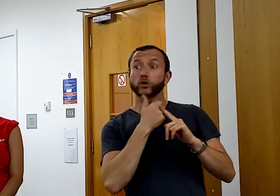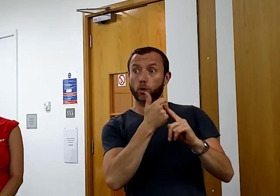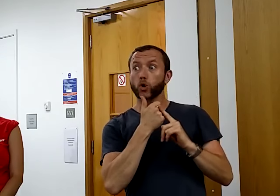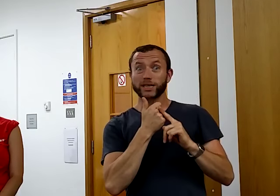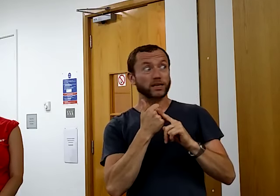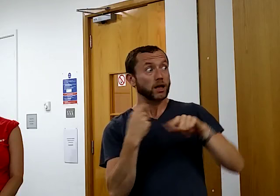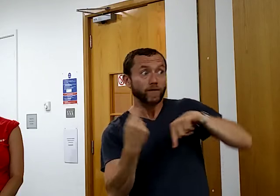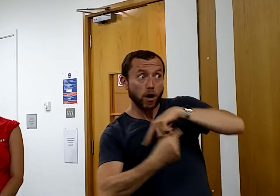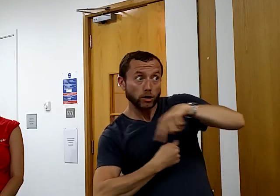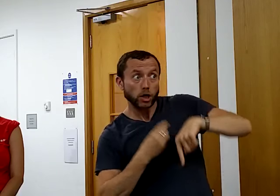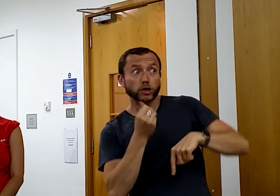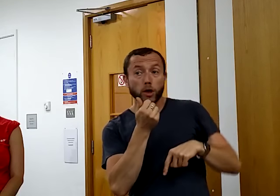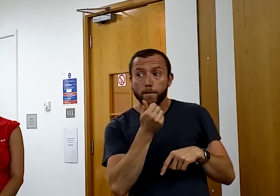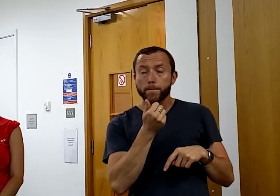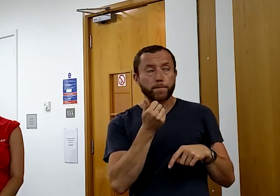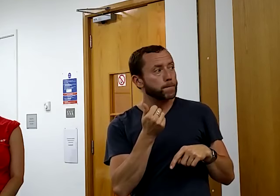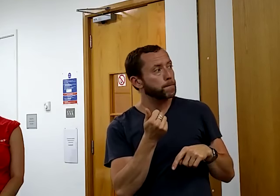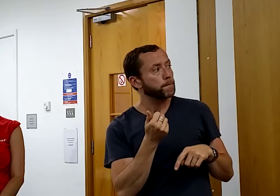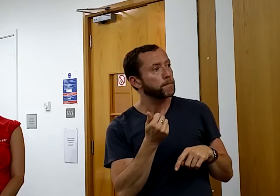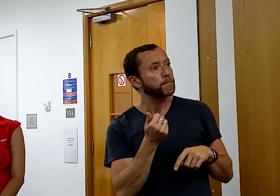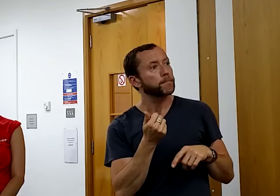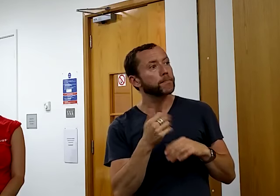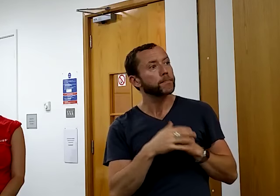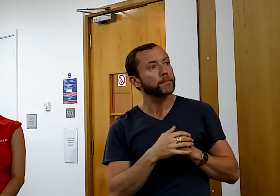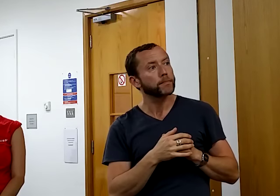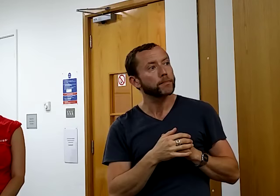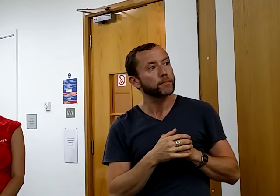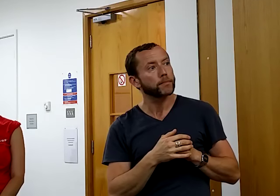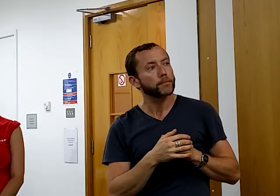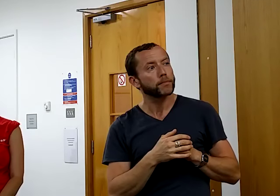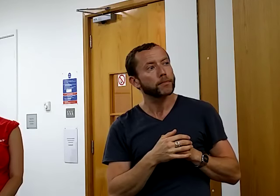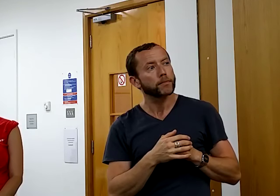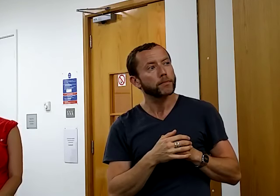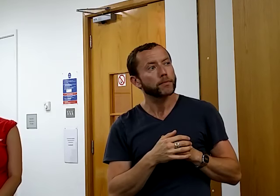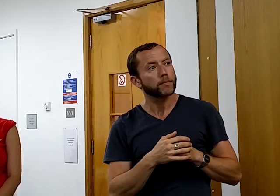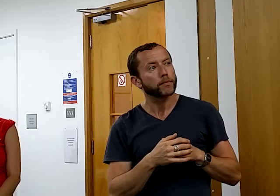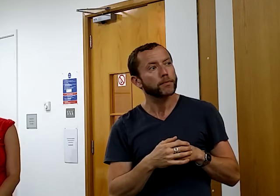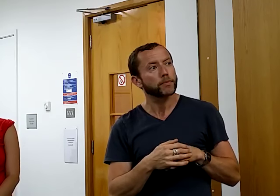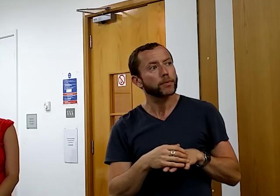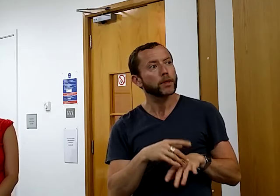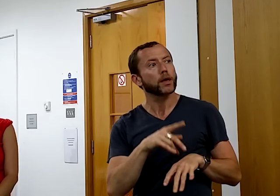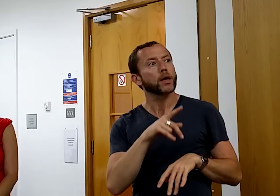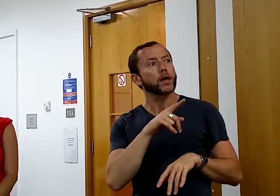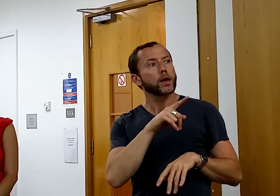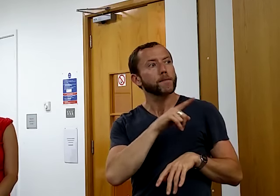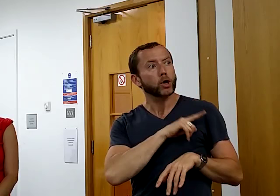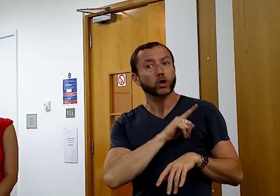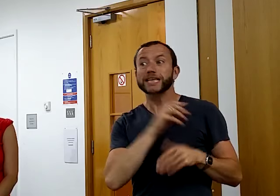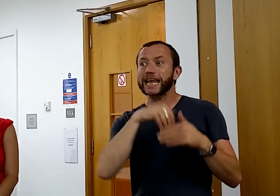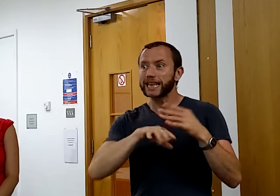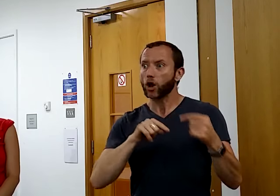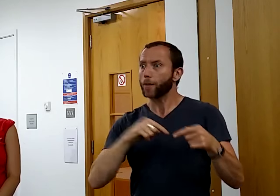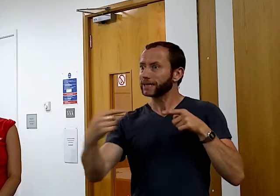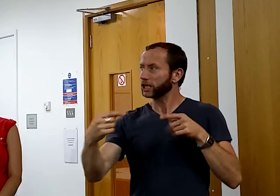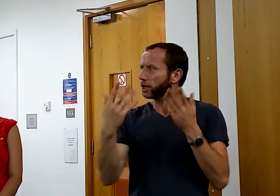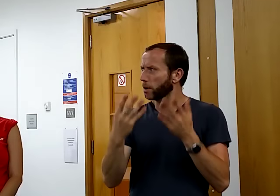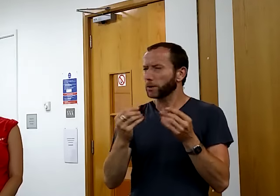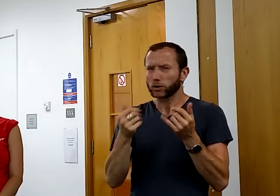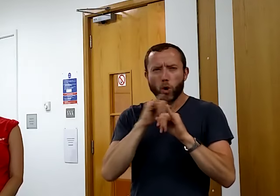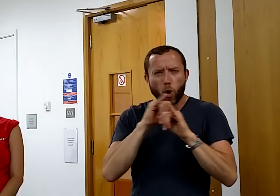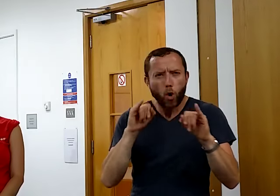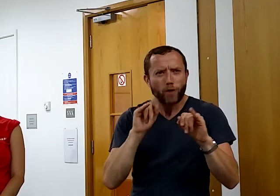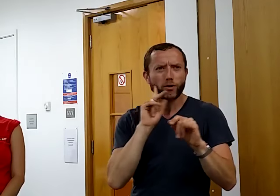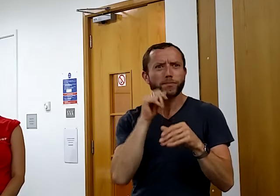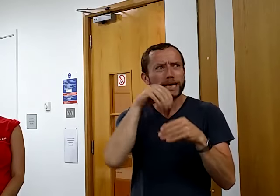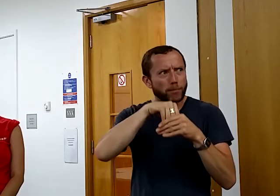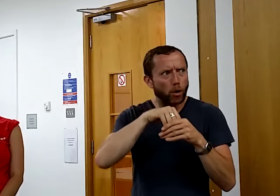There is a tendency, because in the opposition there are such dreadful people, of